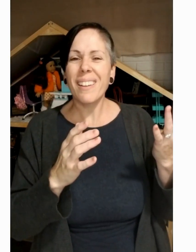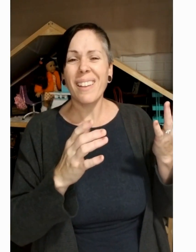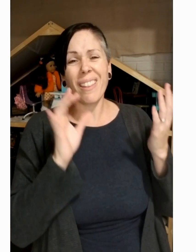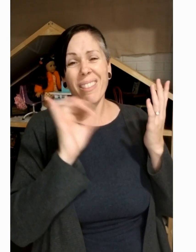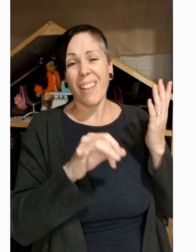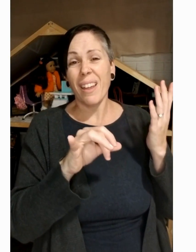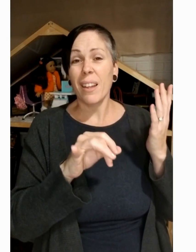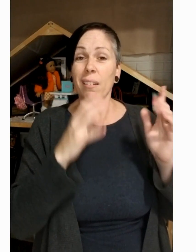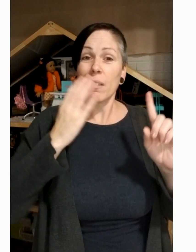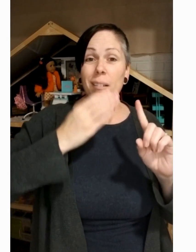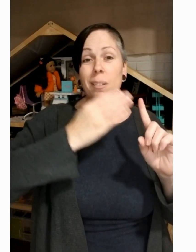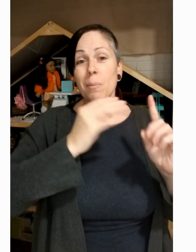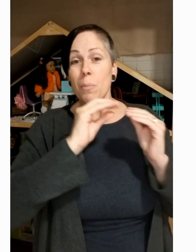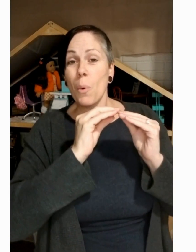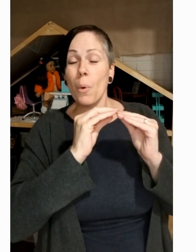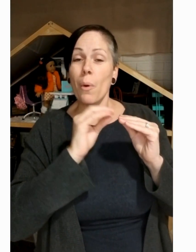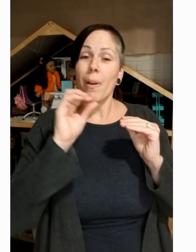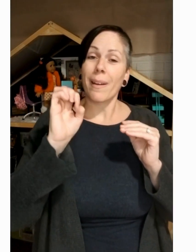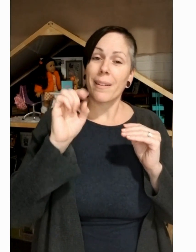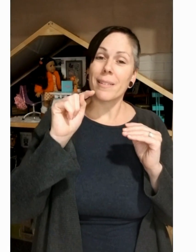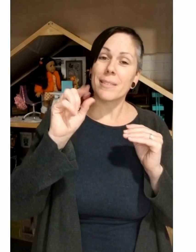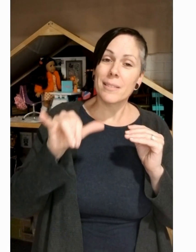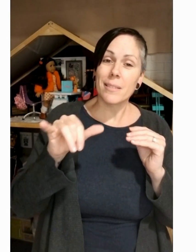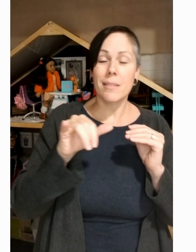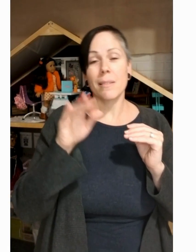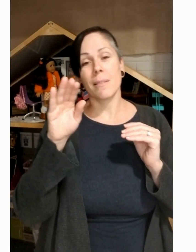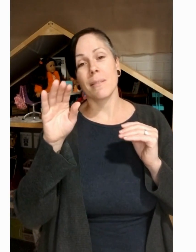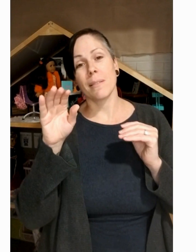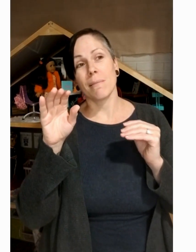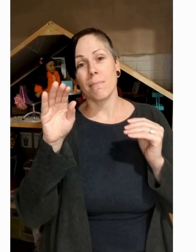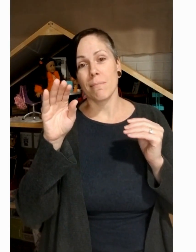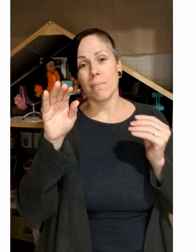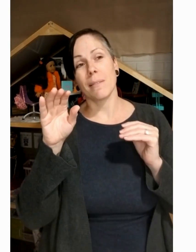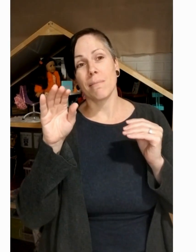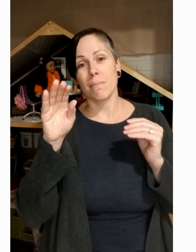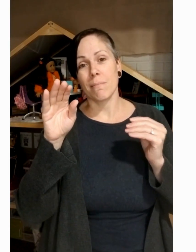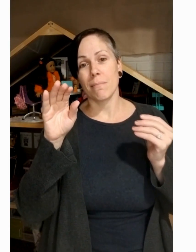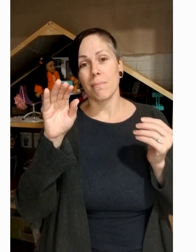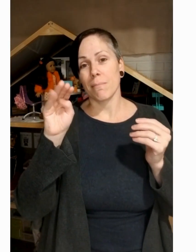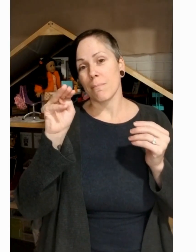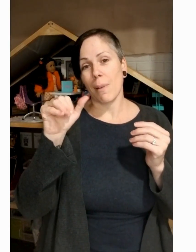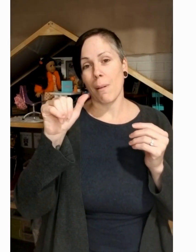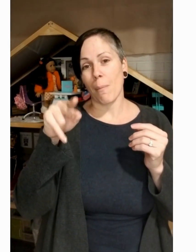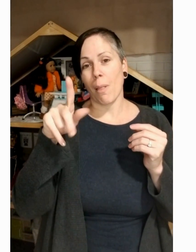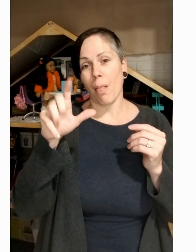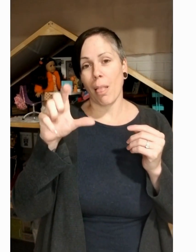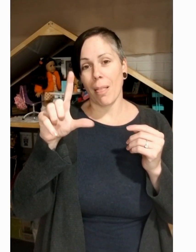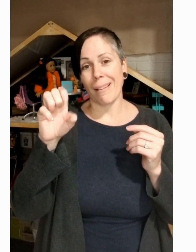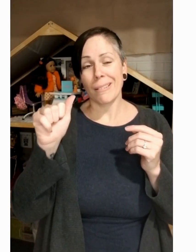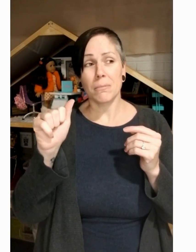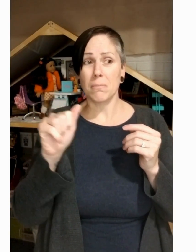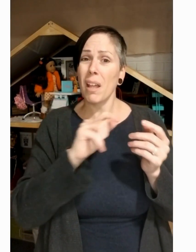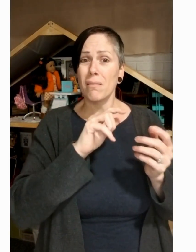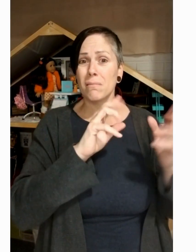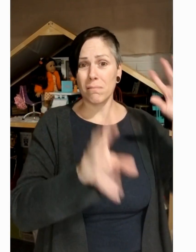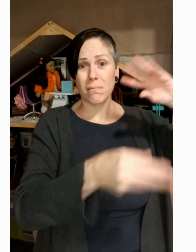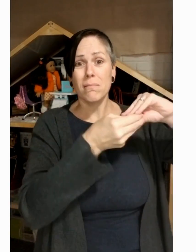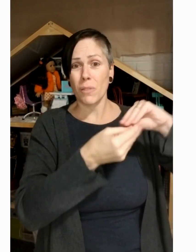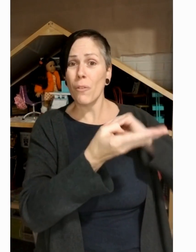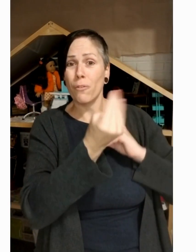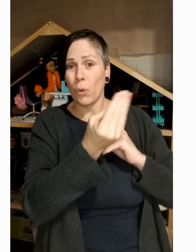at each of those stores last year, so it's hard to tell. But I did support 15, including Maple Leaf, 15